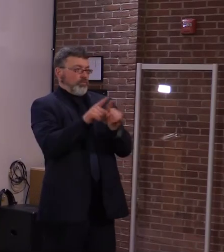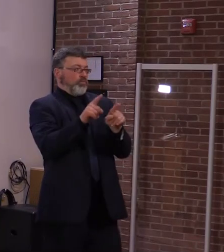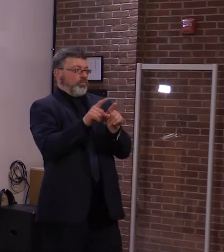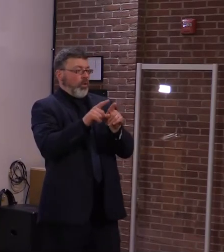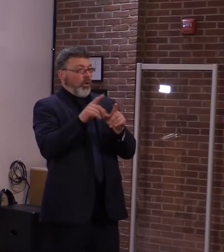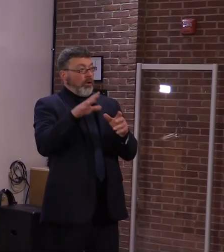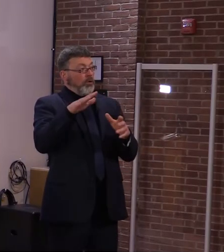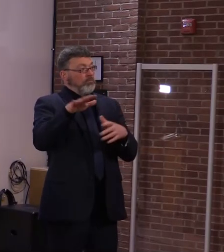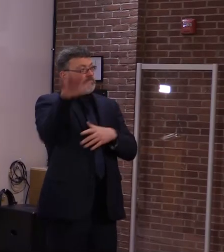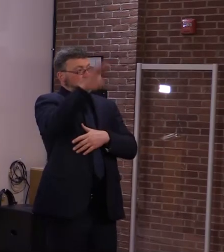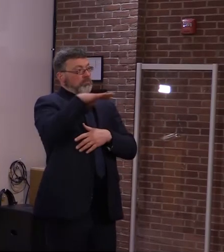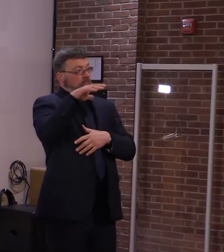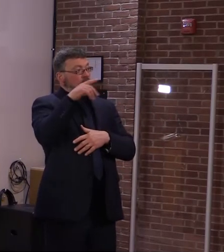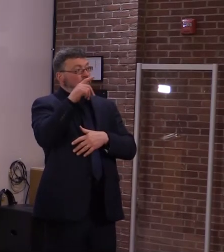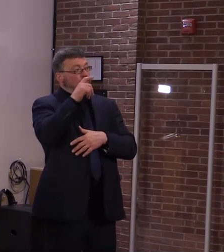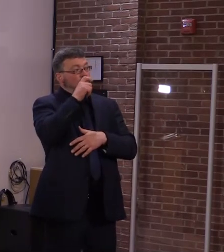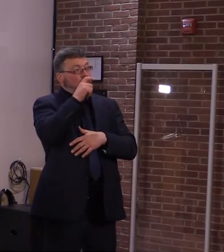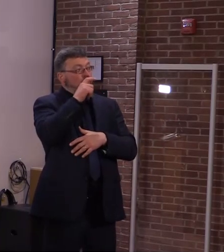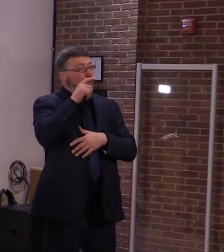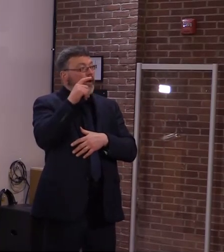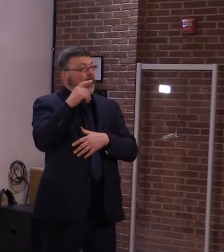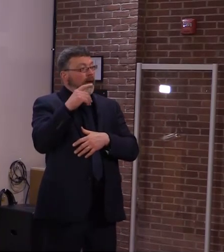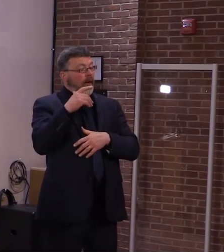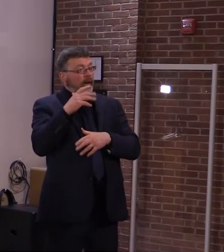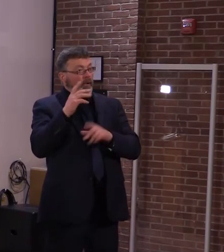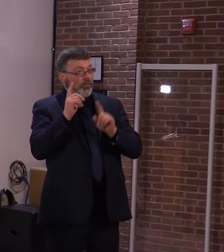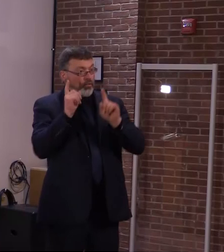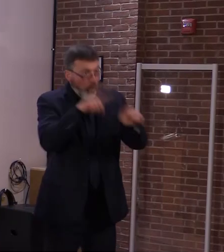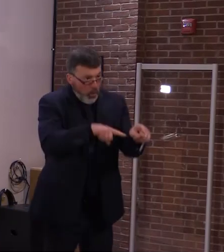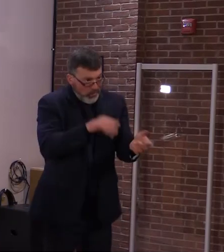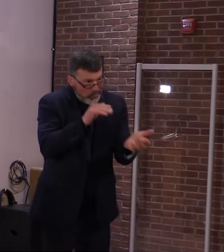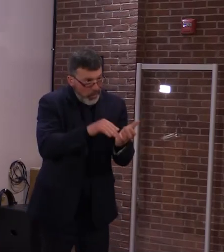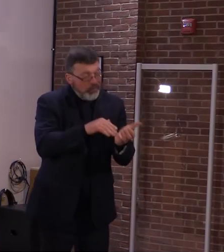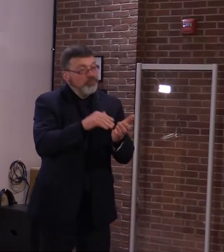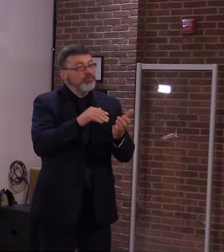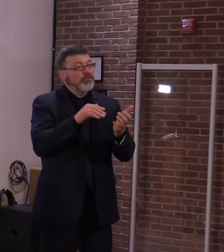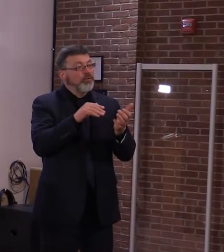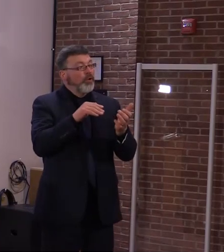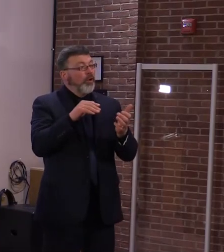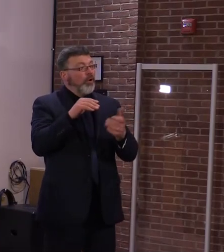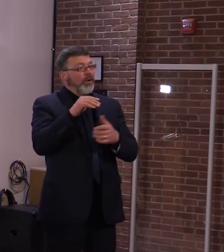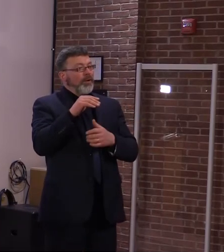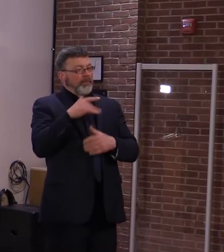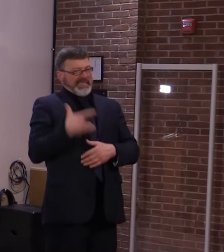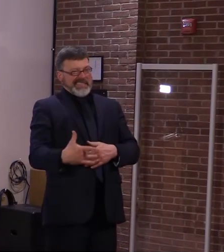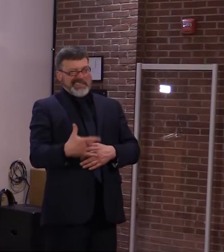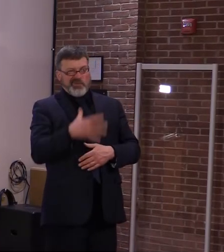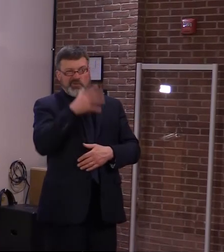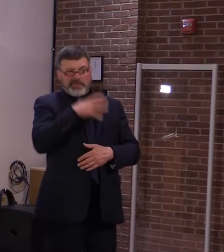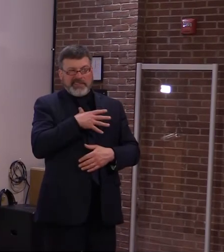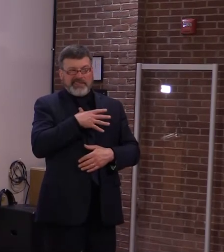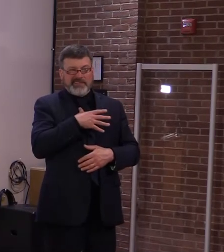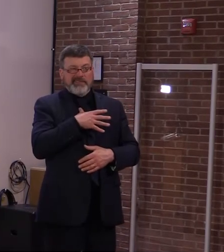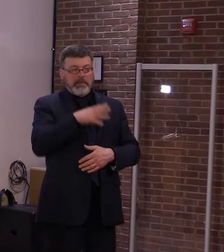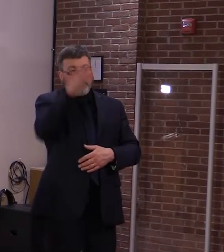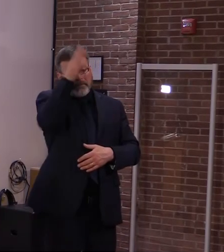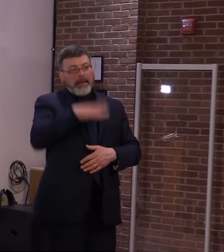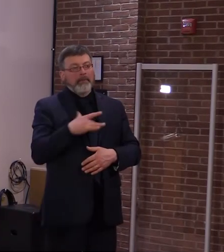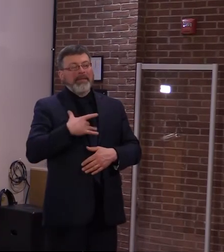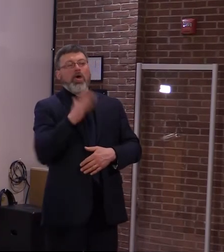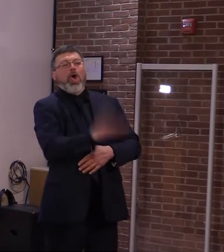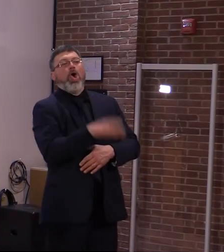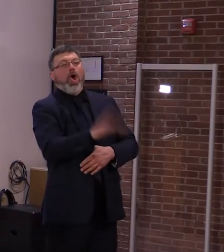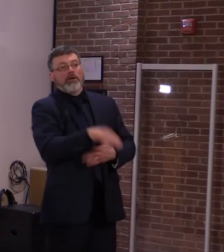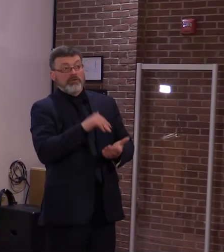there. Not necessarily because women are sicker or anything like that. They may be much more attentive to